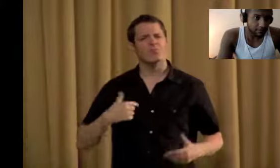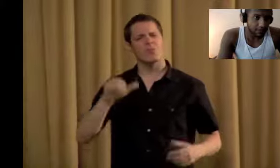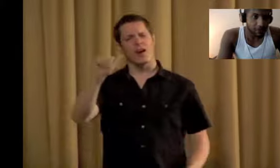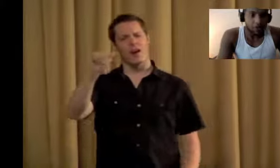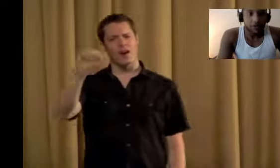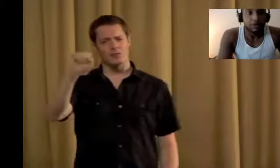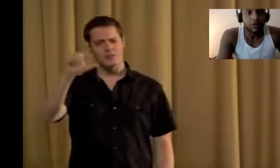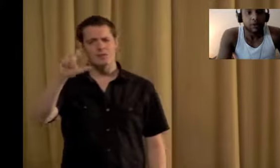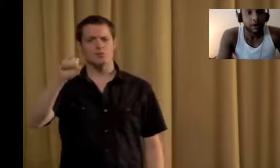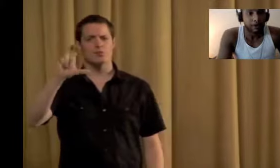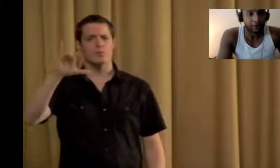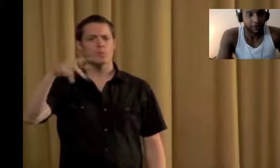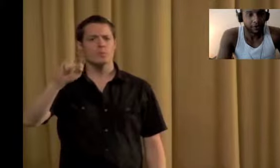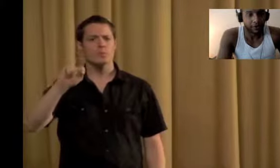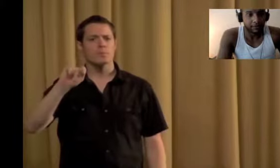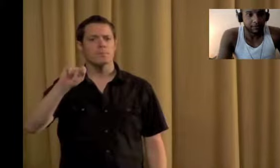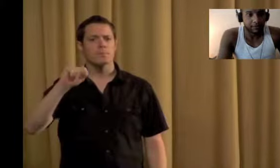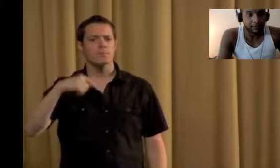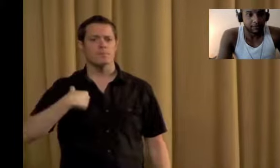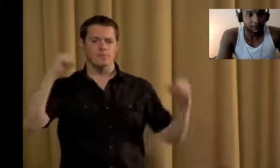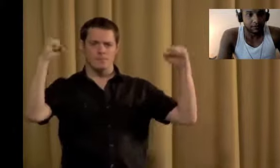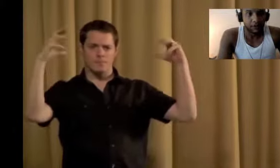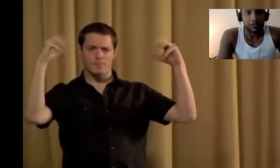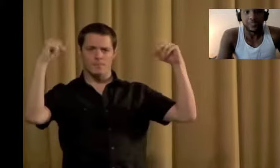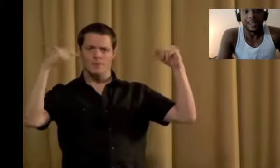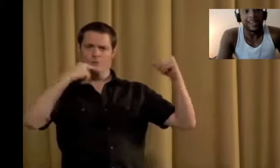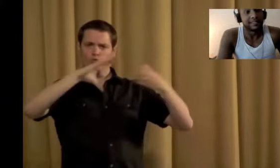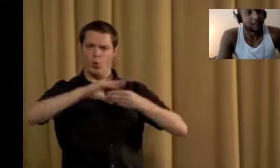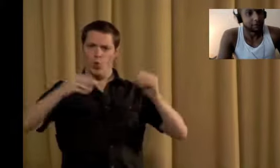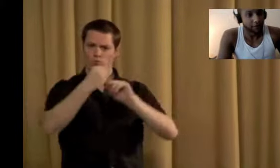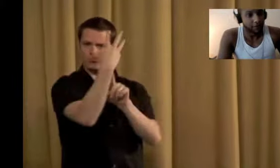So you can throw out a script. You can use an ASL script.